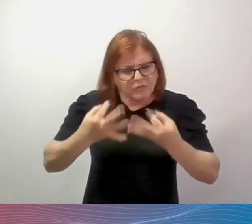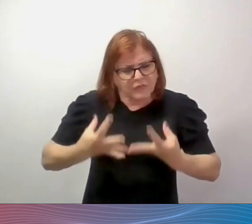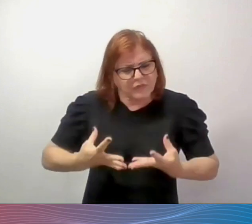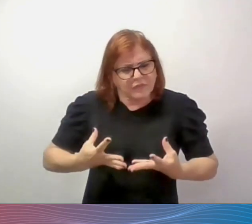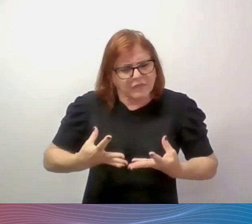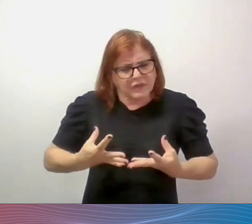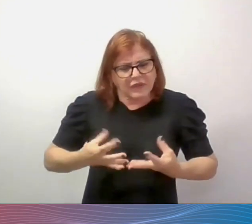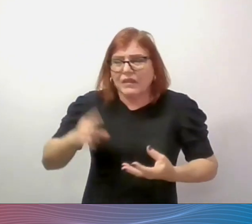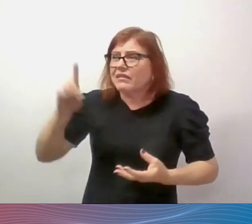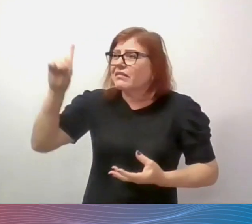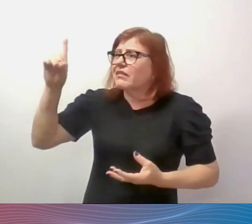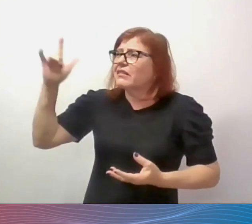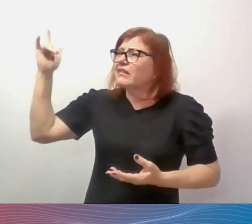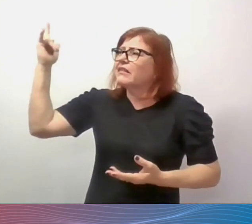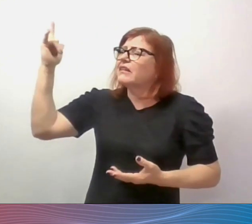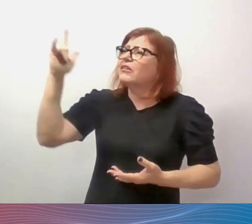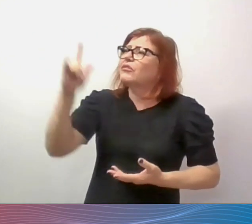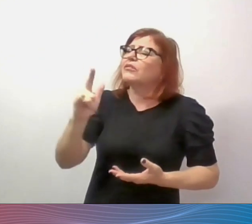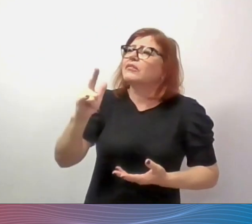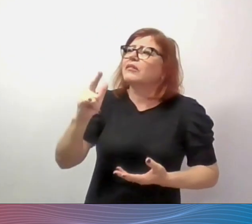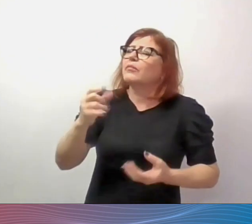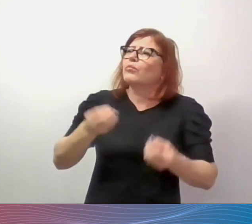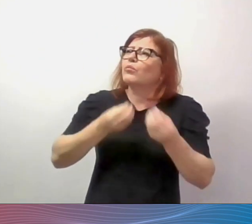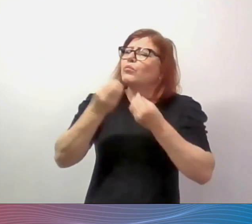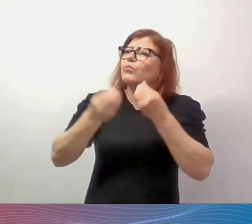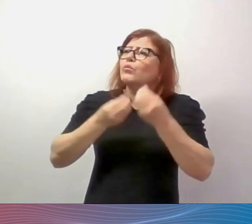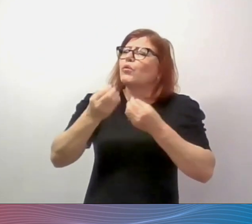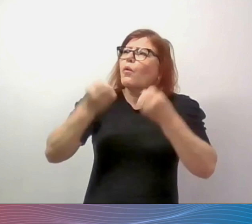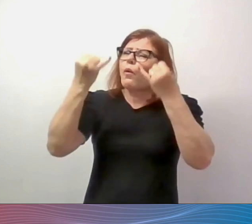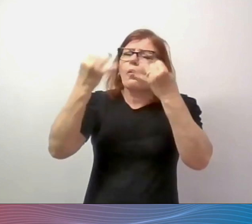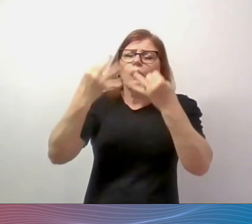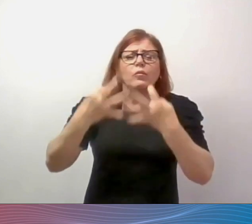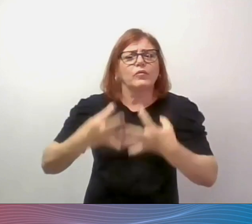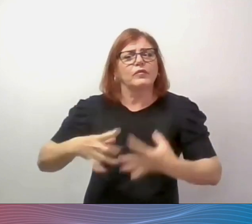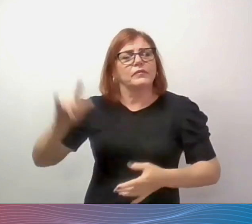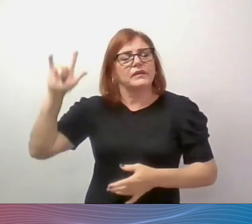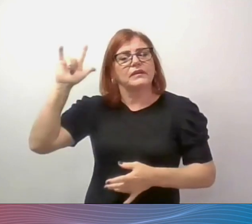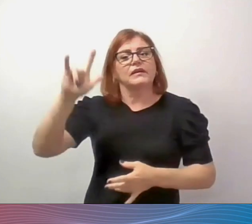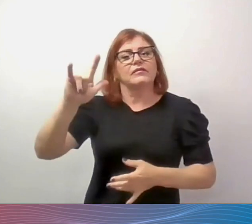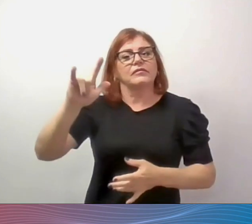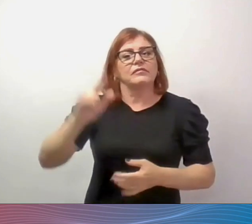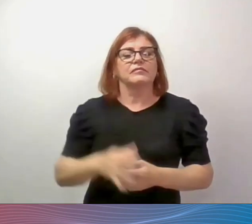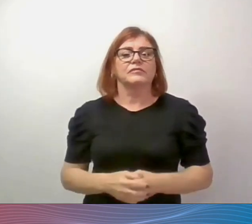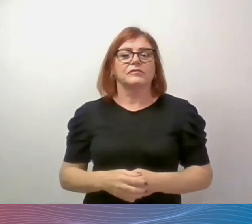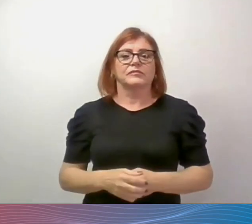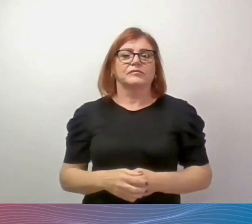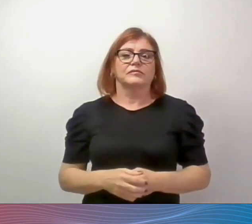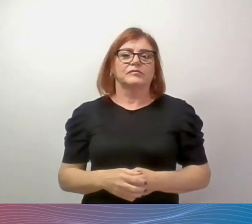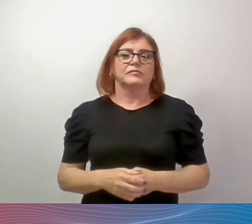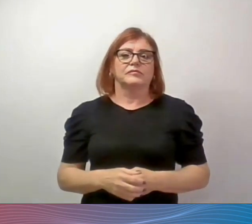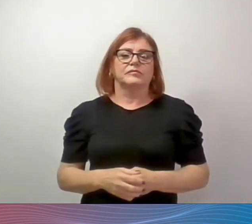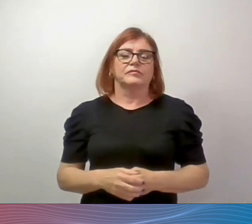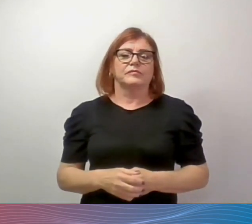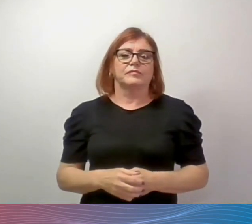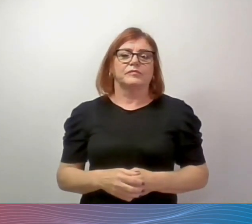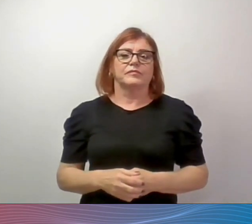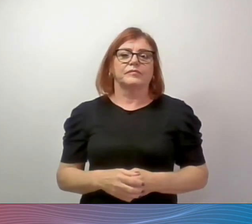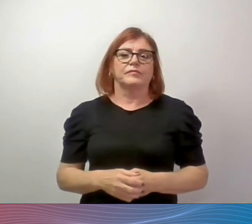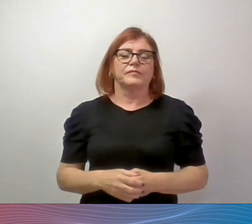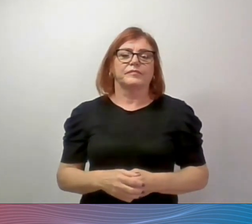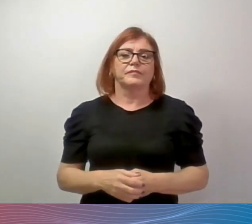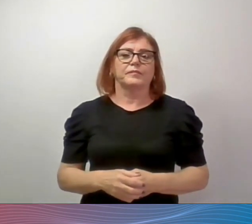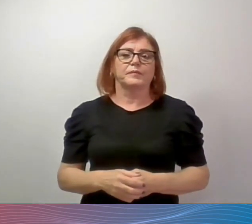Como definir o amor? How can we define love? Eu pessoalmente acho a melhor definição do amor, queridos